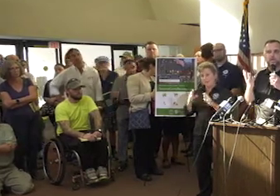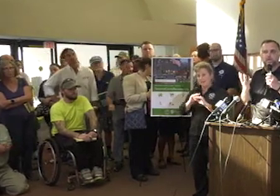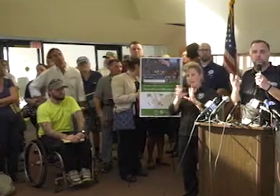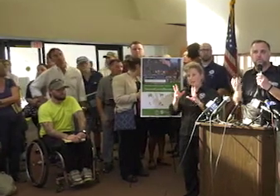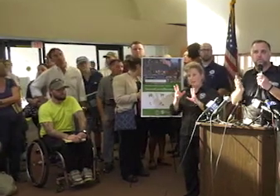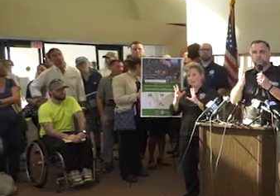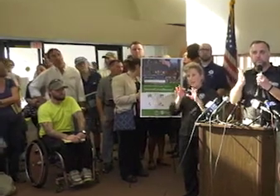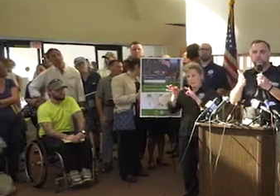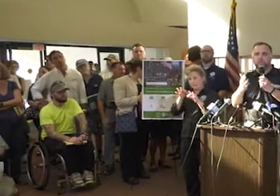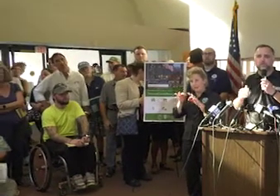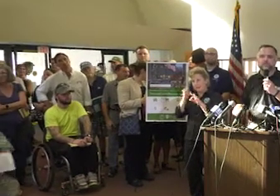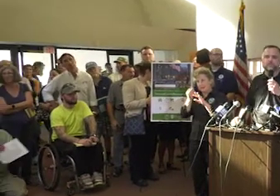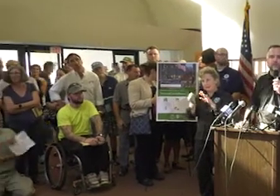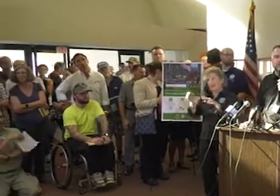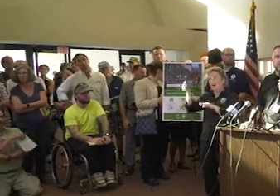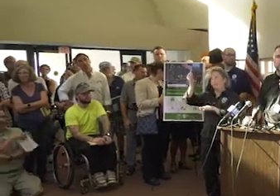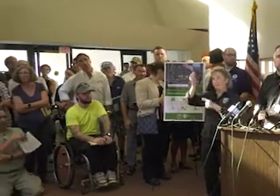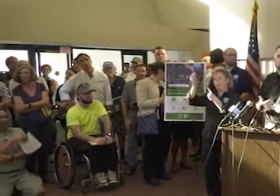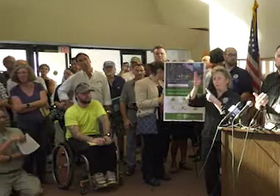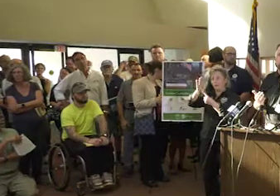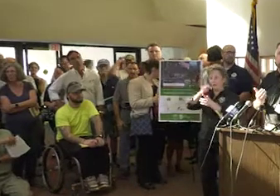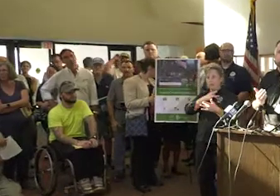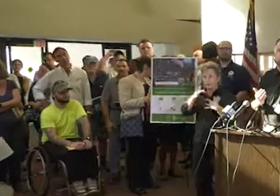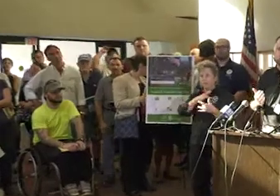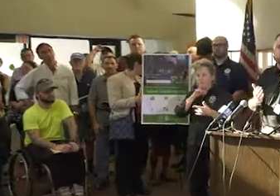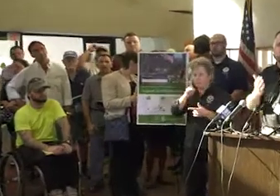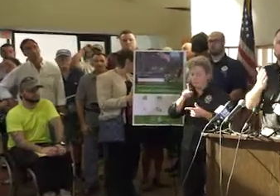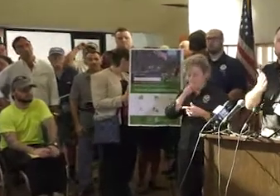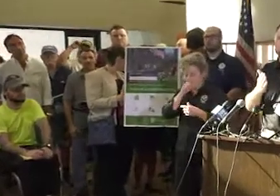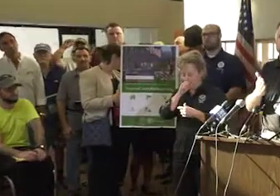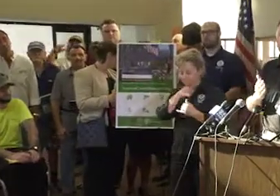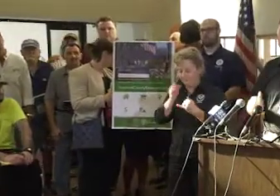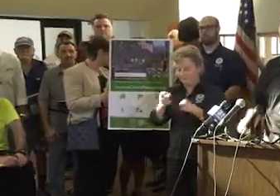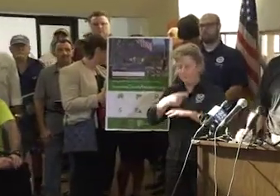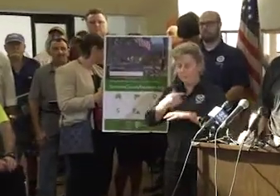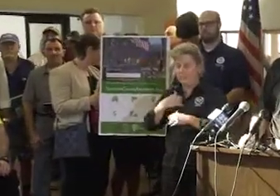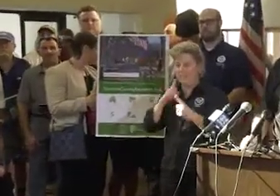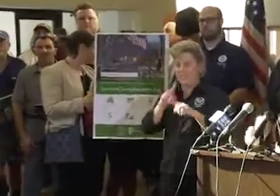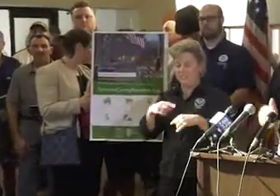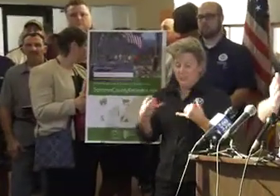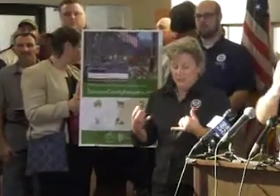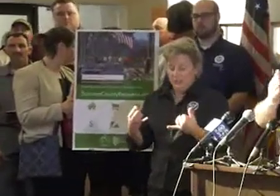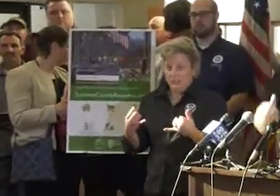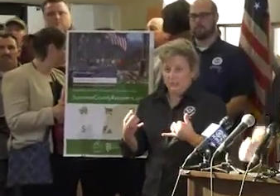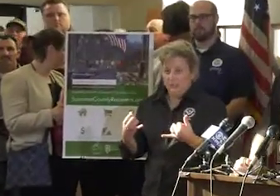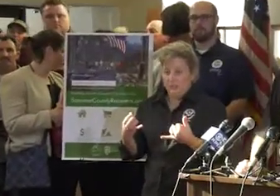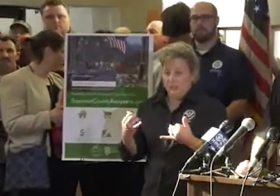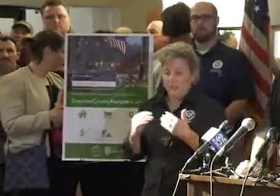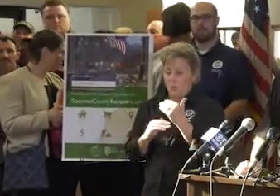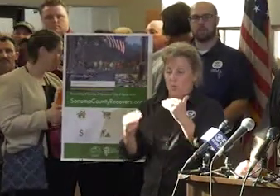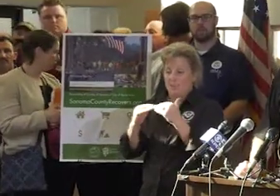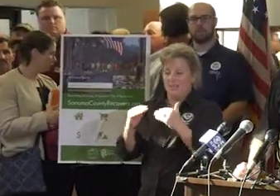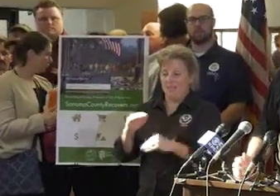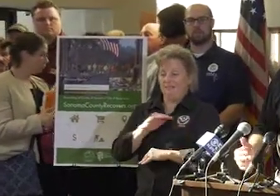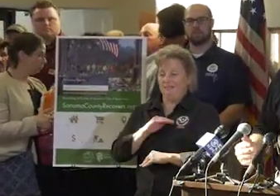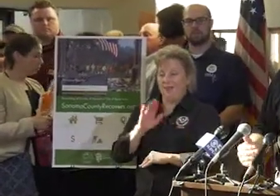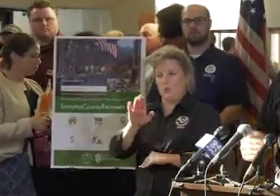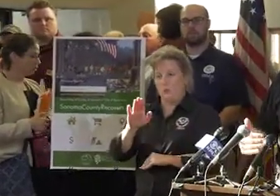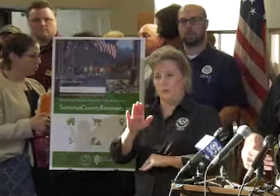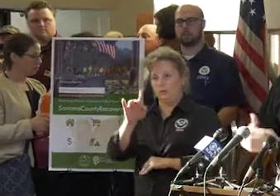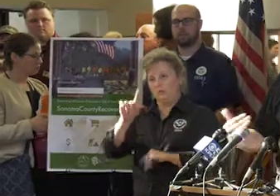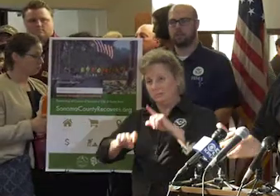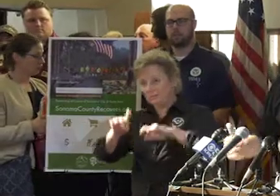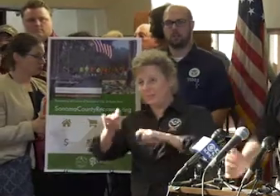clearly articulate up what your particular concern is. I'm not sure at the end of the day we're going to have the answer that's going to meet your satisfaction. And